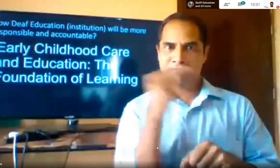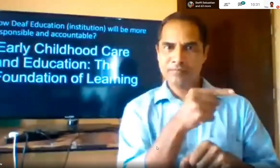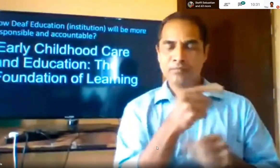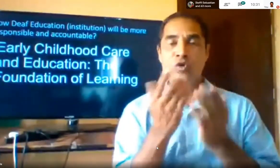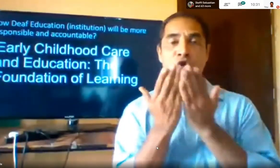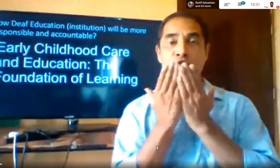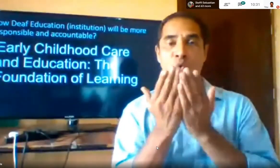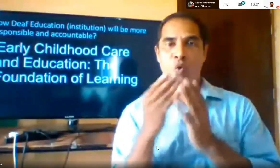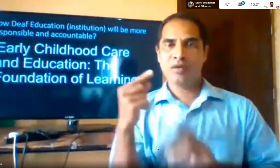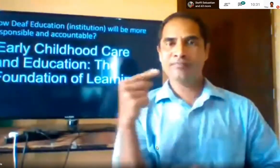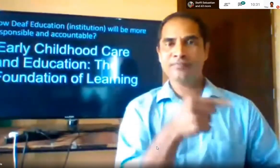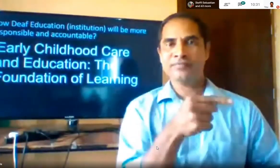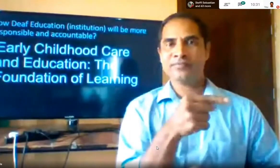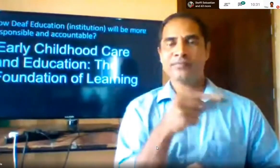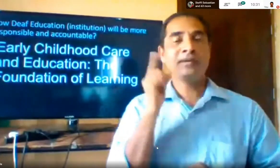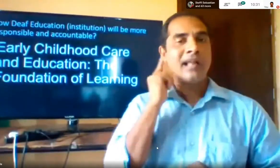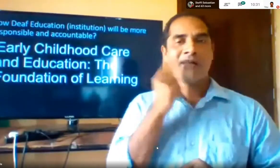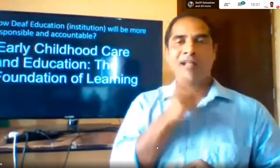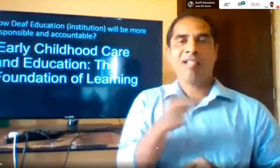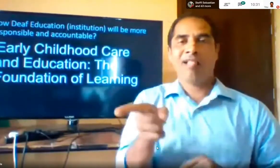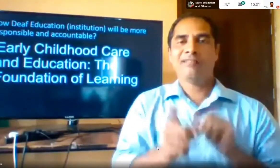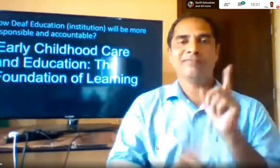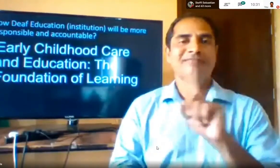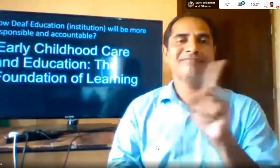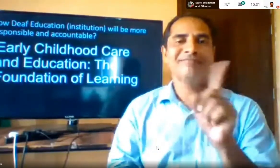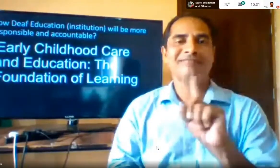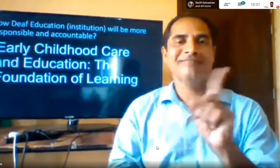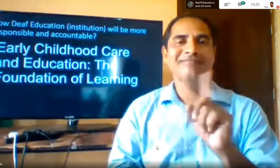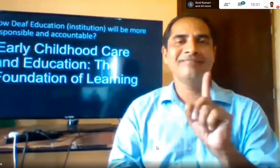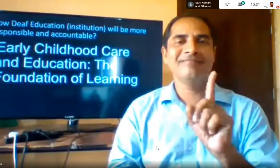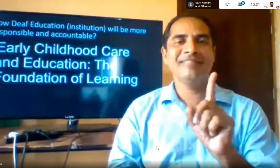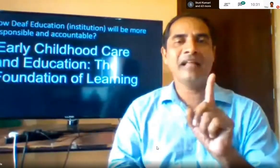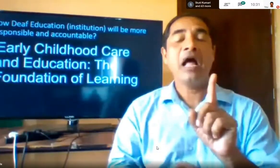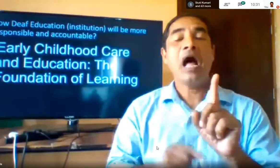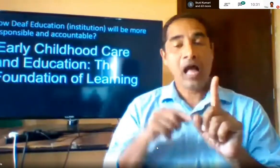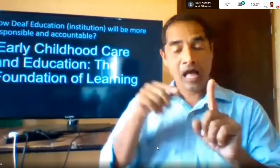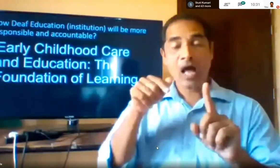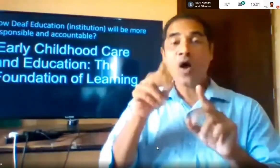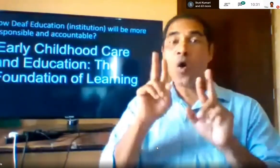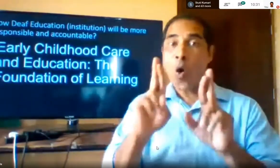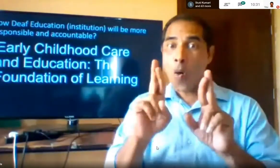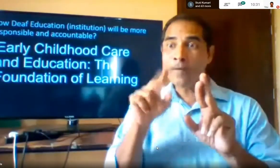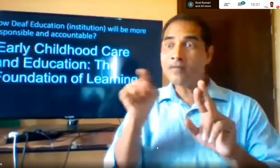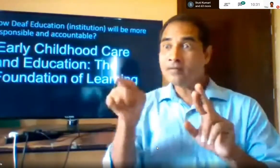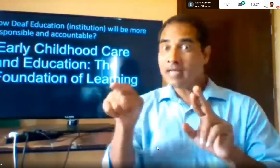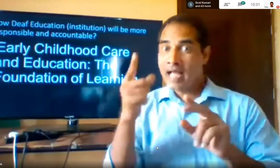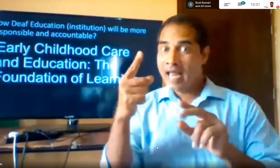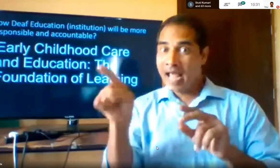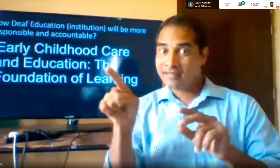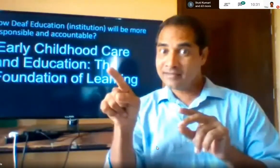every teachers who are teaching the deaf children or the hearing children, everyone. So they can't blame anyone.